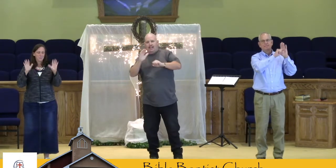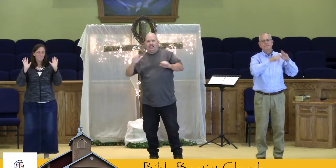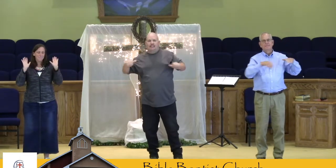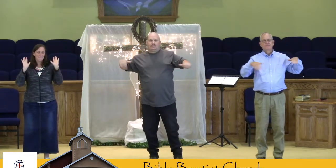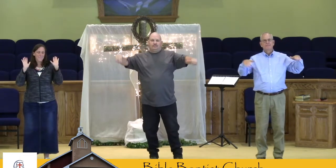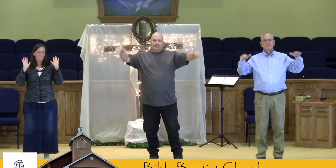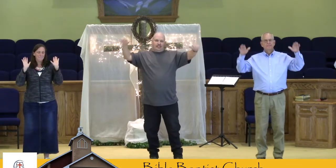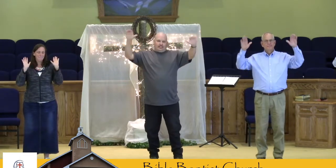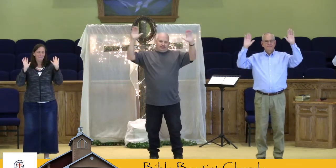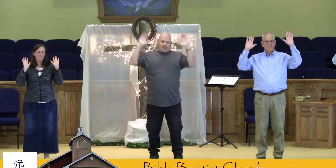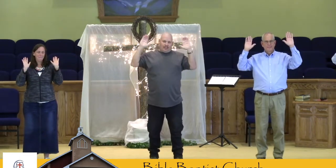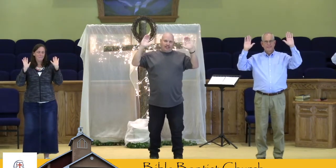he sacrificed.